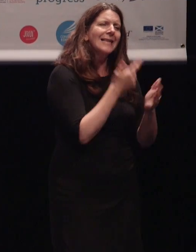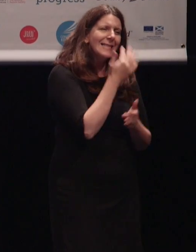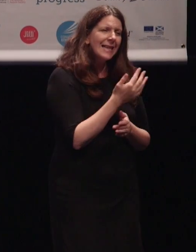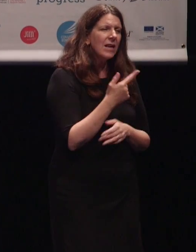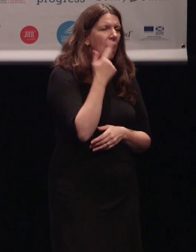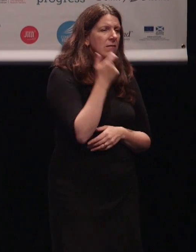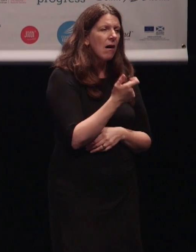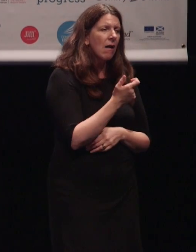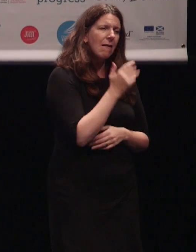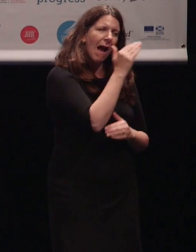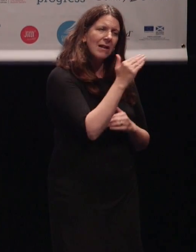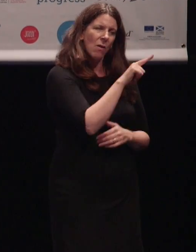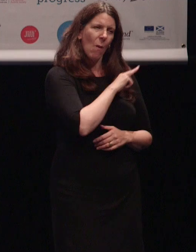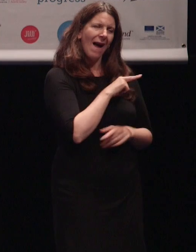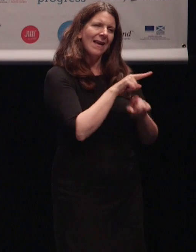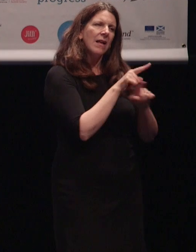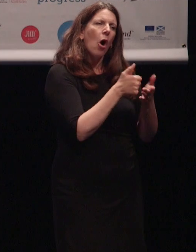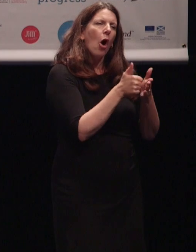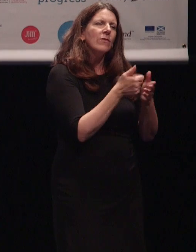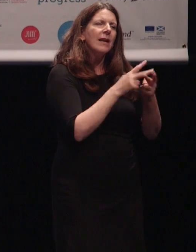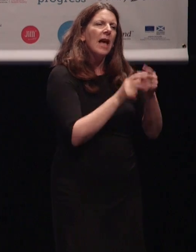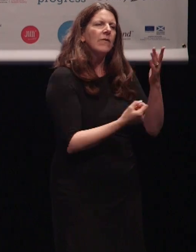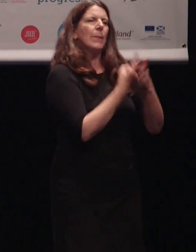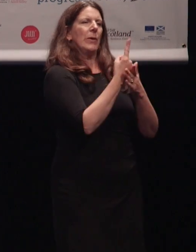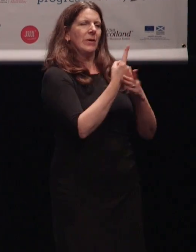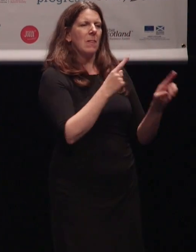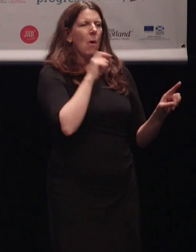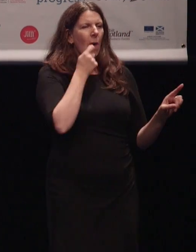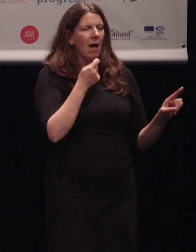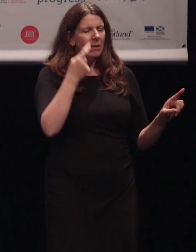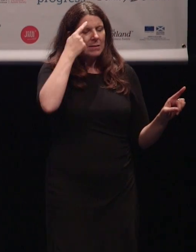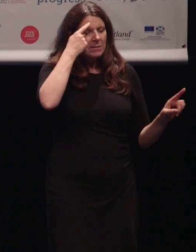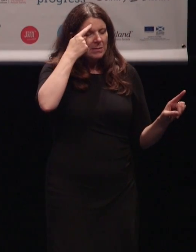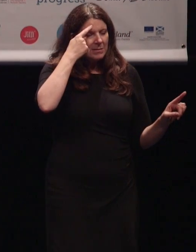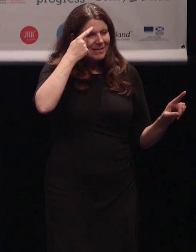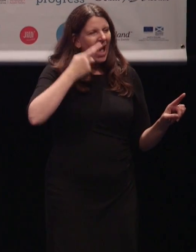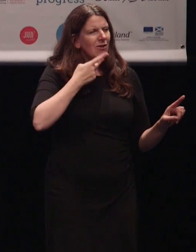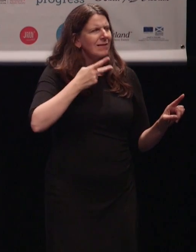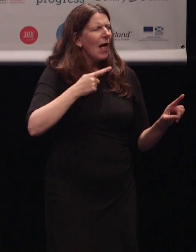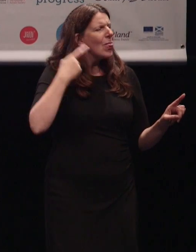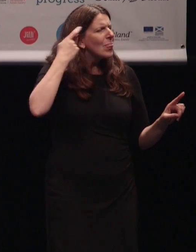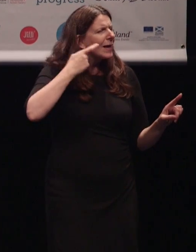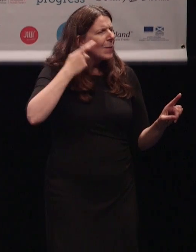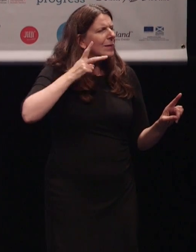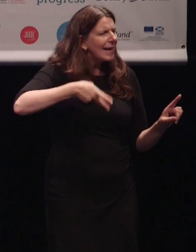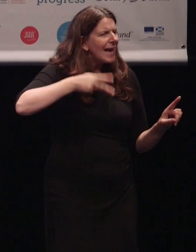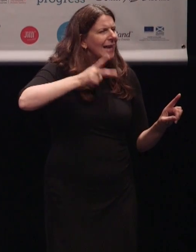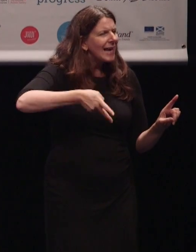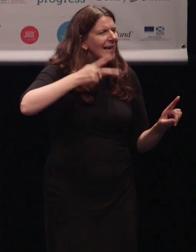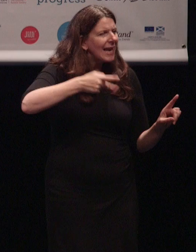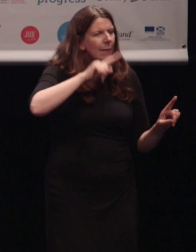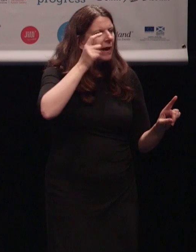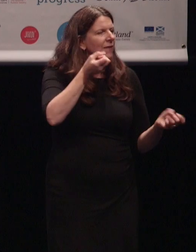to dwell on things that has happened, and they tend to persevere on this, and they just go on and